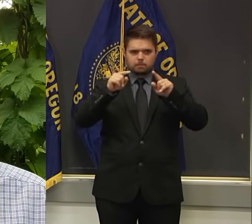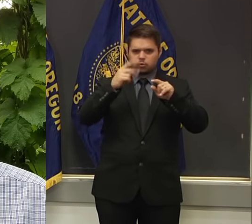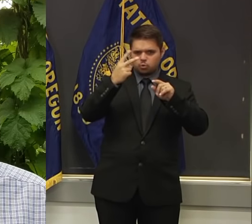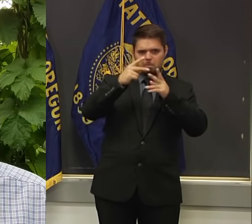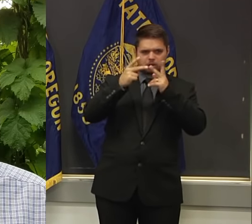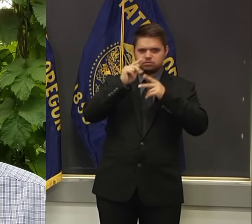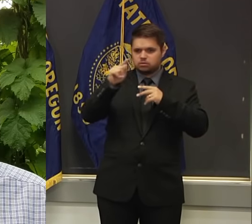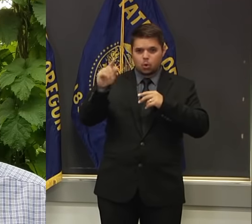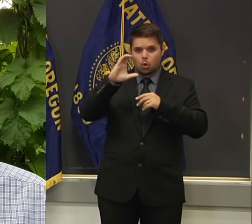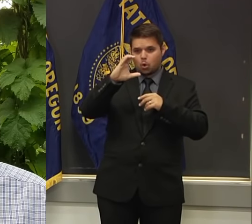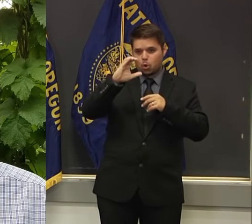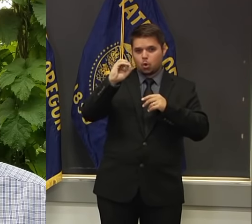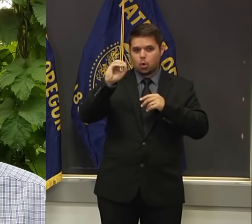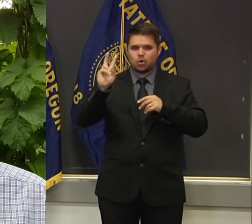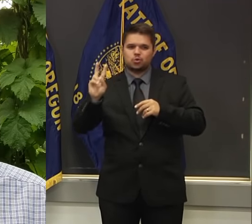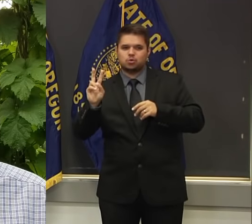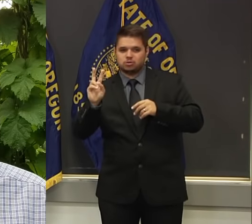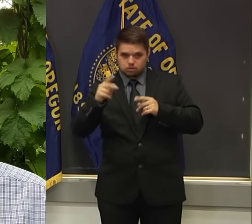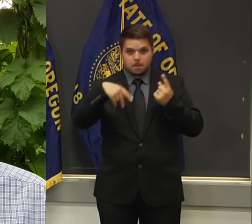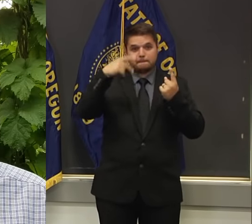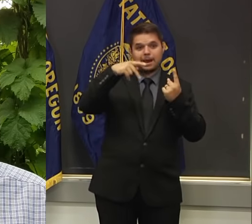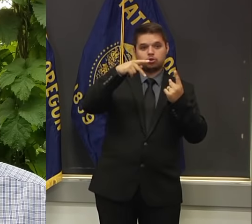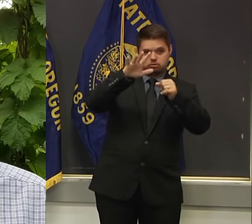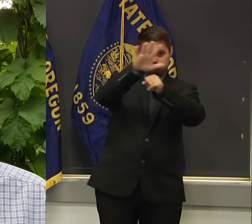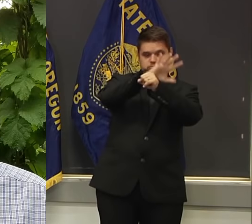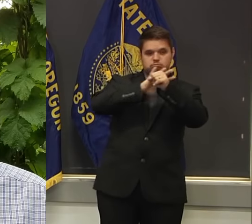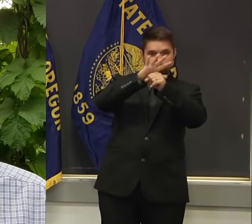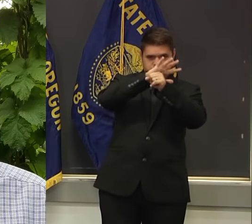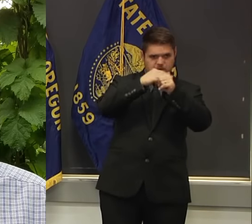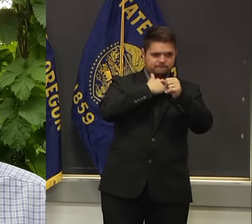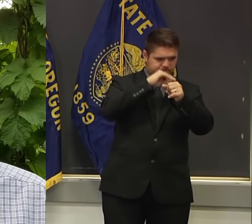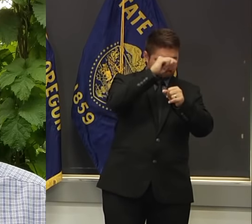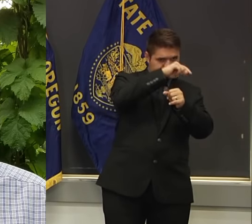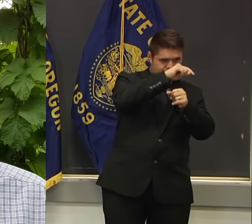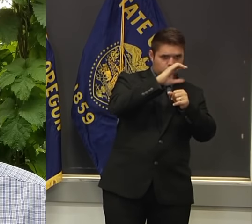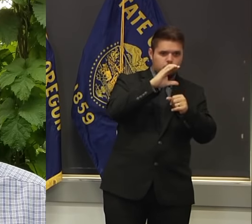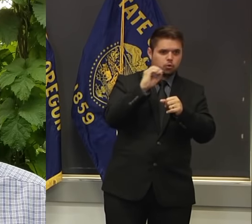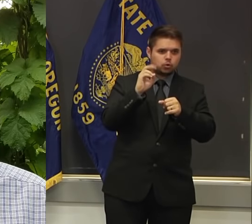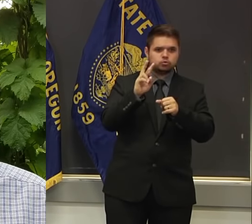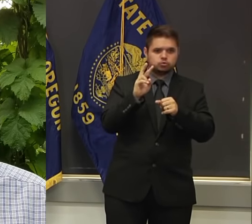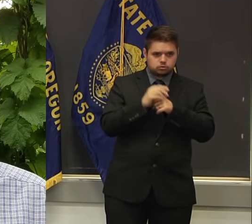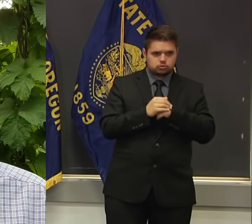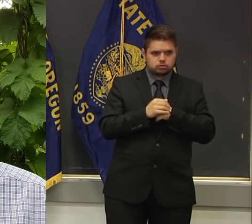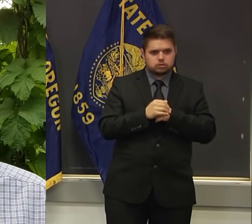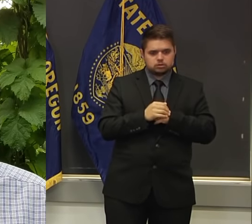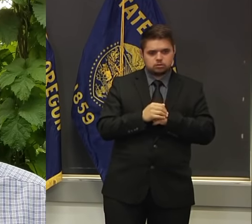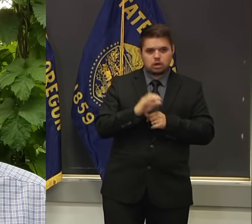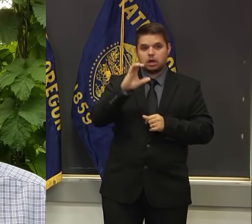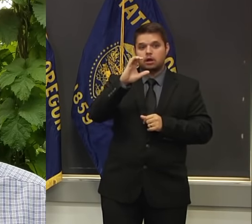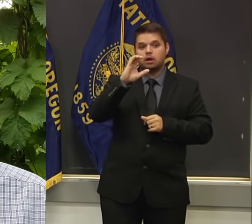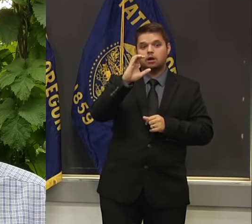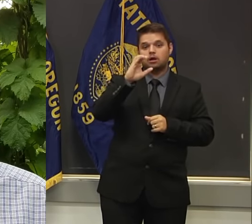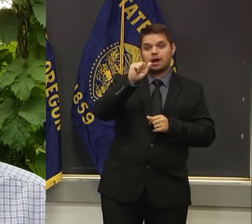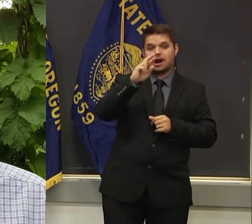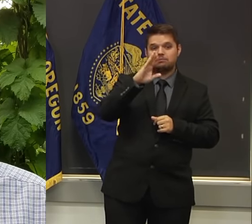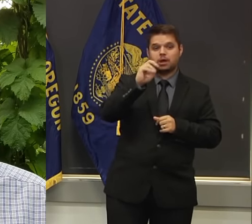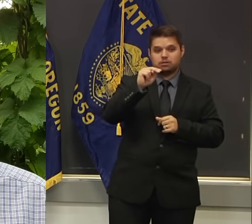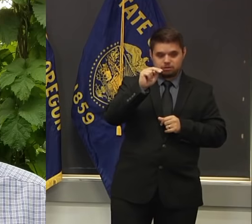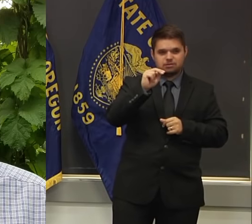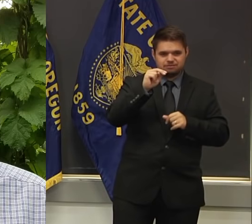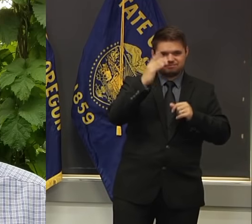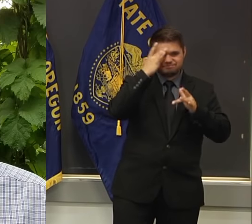2 locations. Carbon monoxide is a component of wood smoke, so we are seeing some elevated